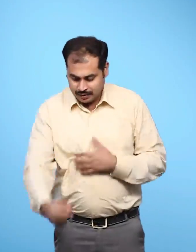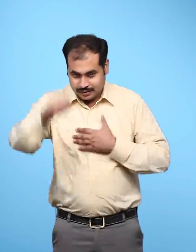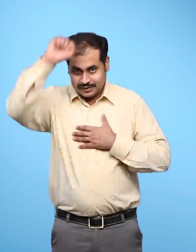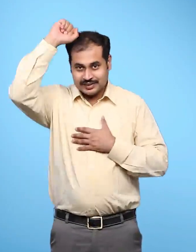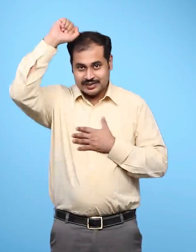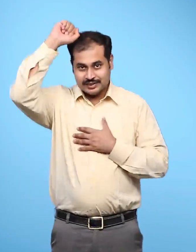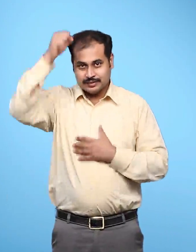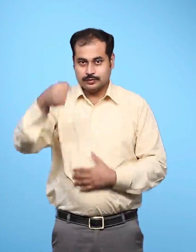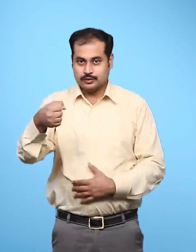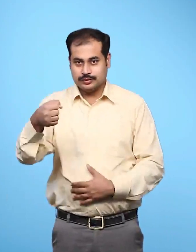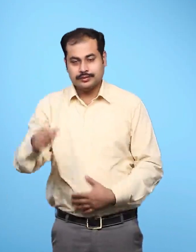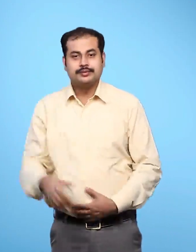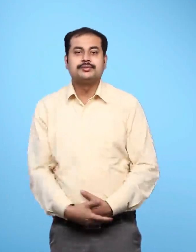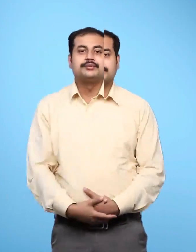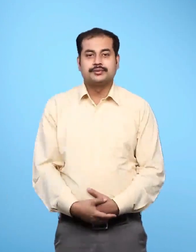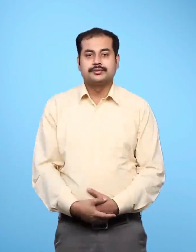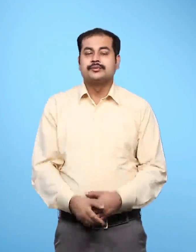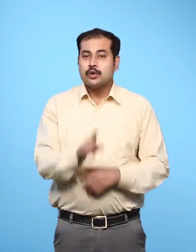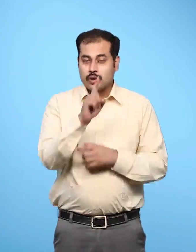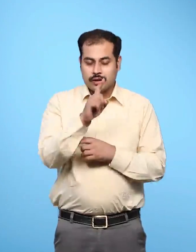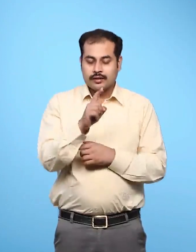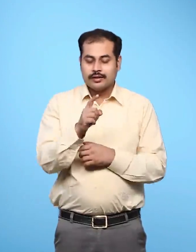a pot,